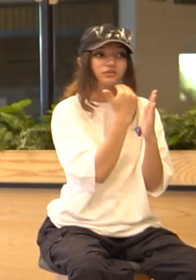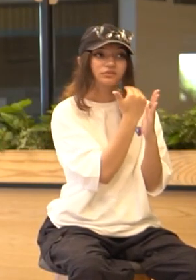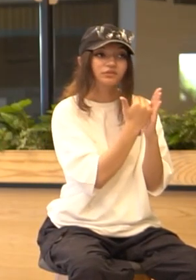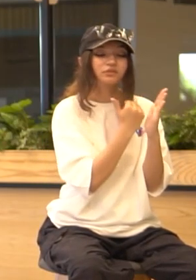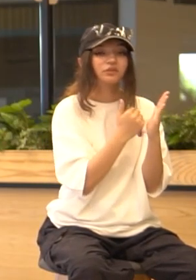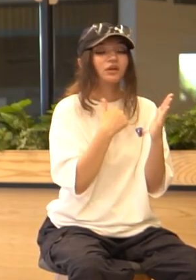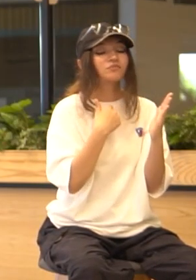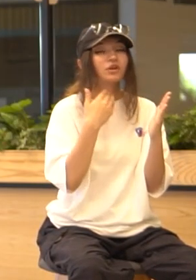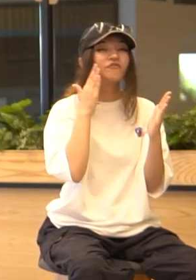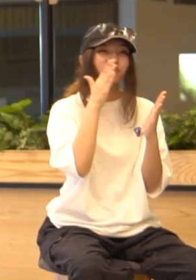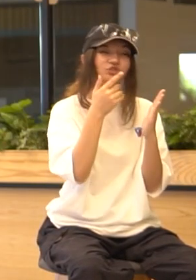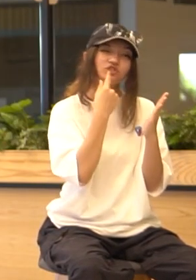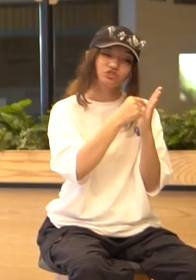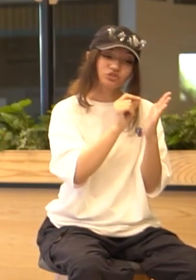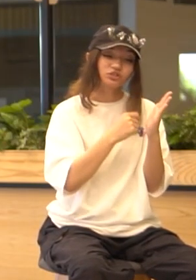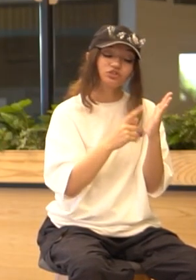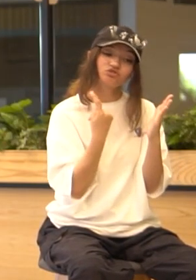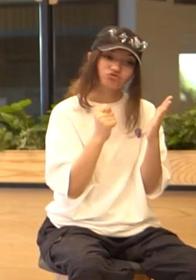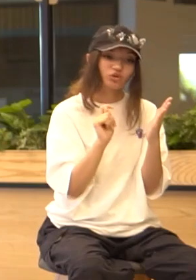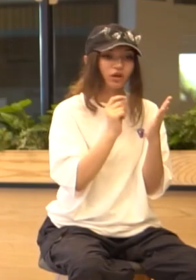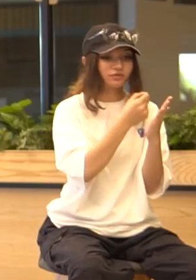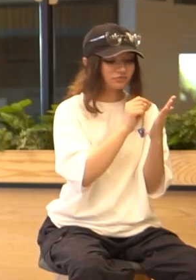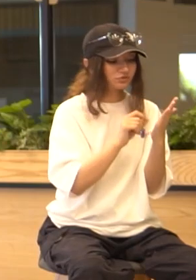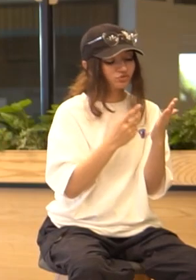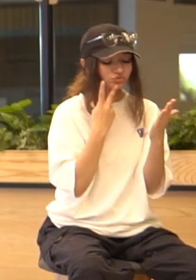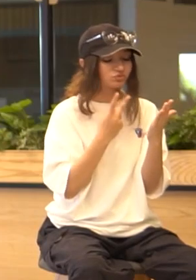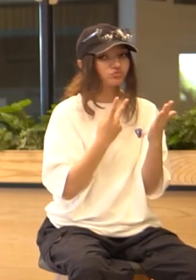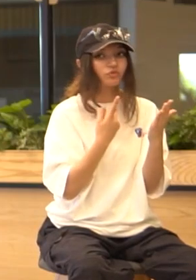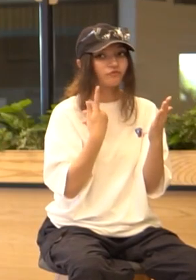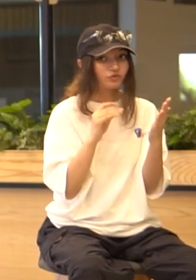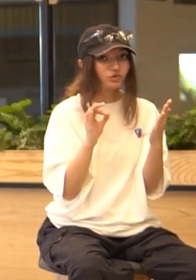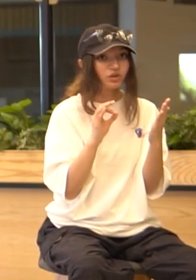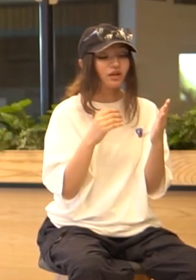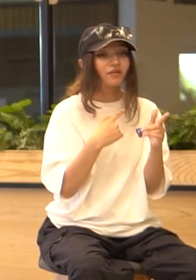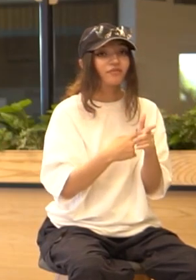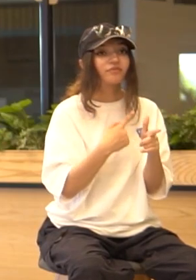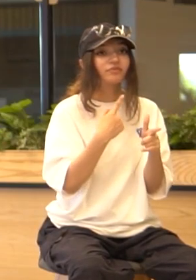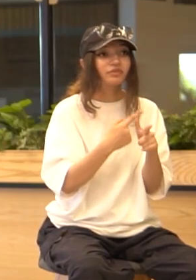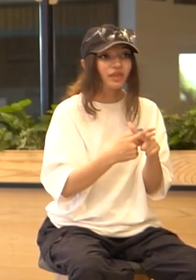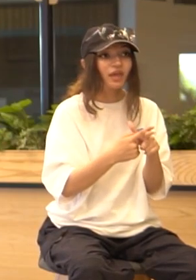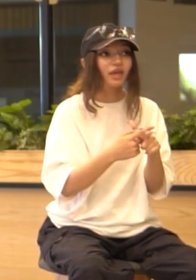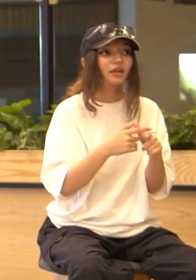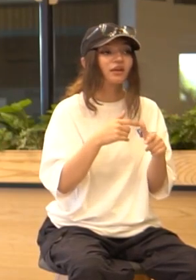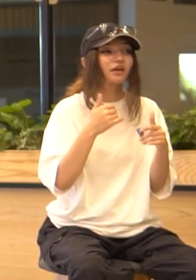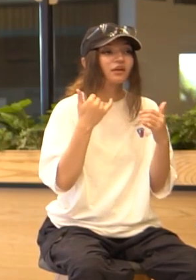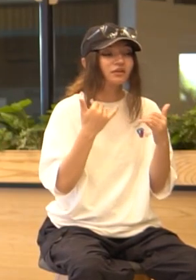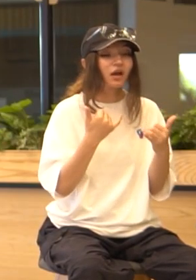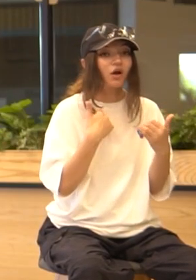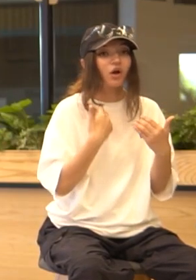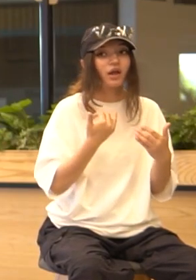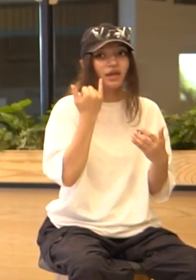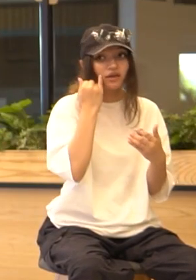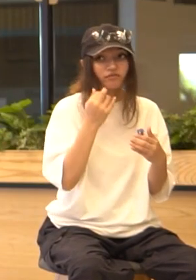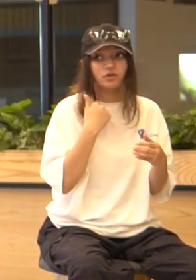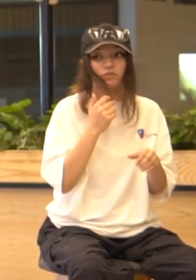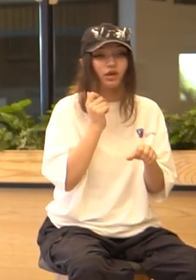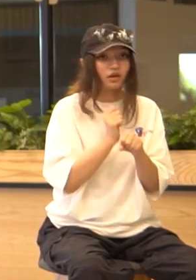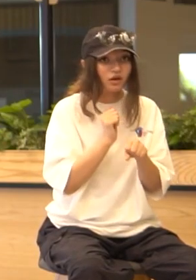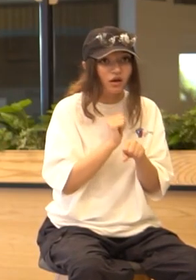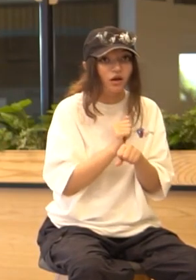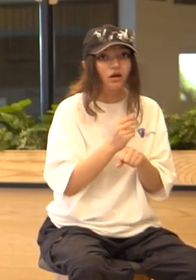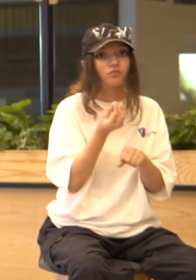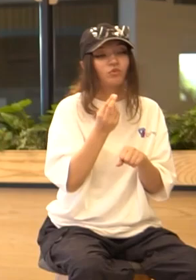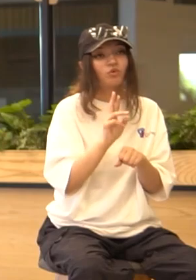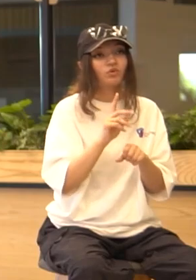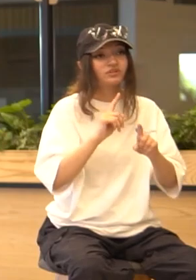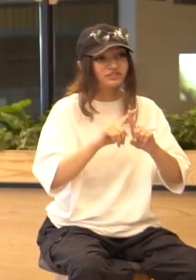publish my work, I would go through that checklist. And to this day, whether I'm working on like a web page, whether I'm working on an ad,